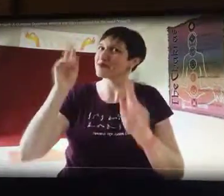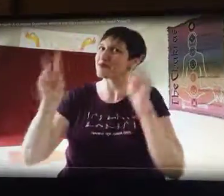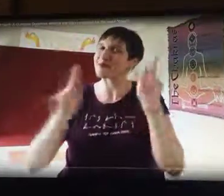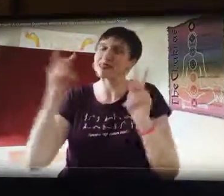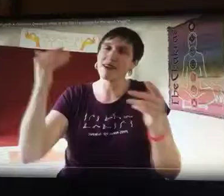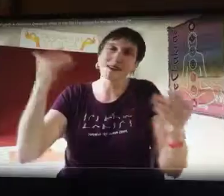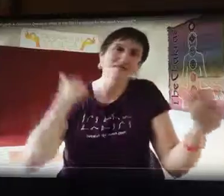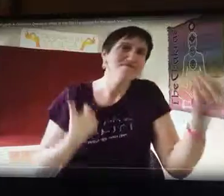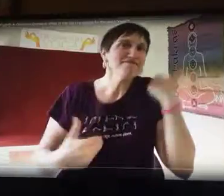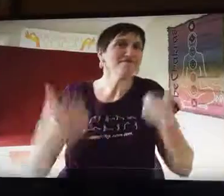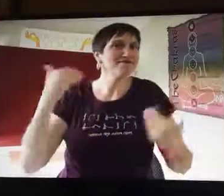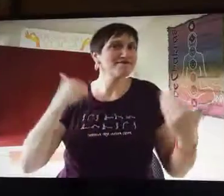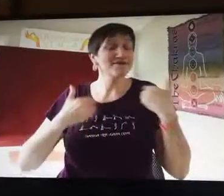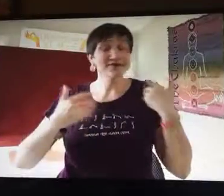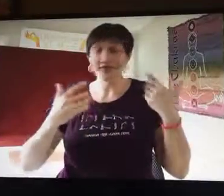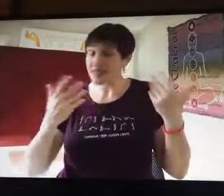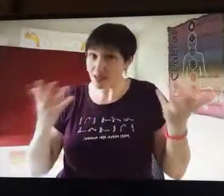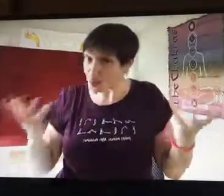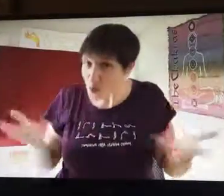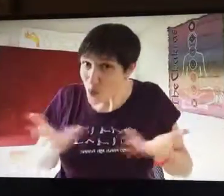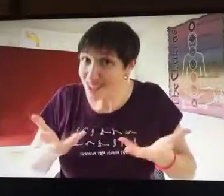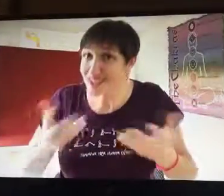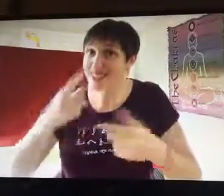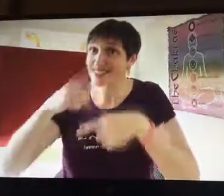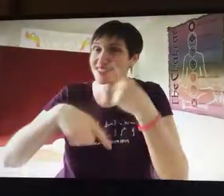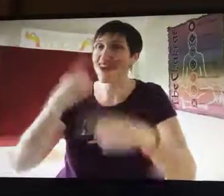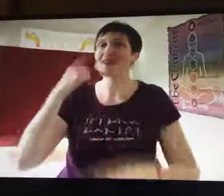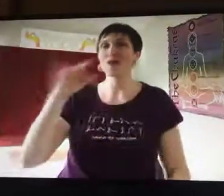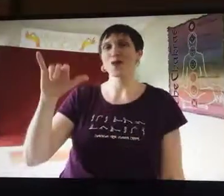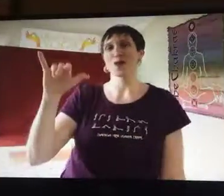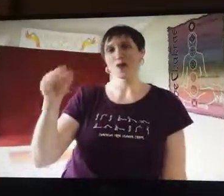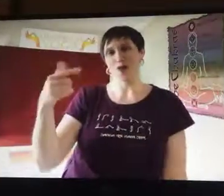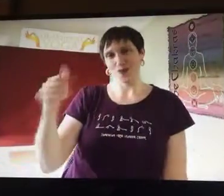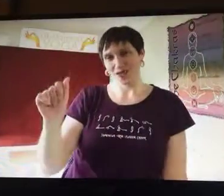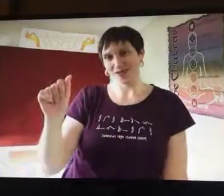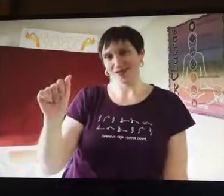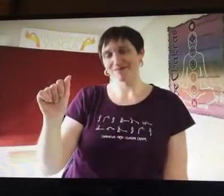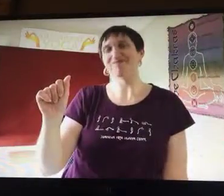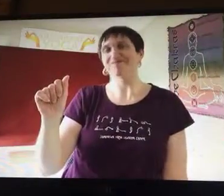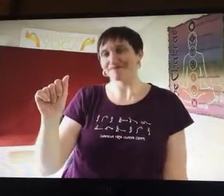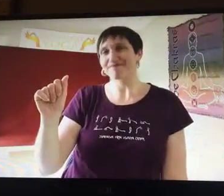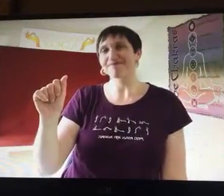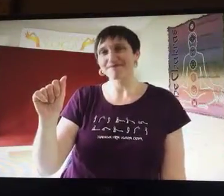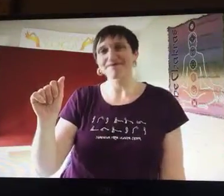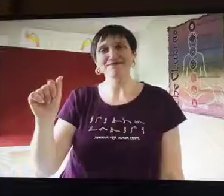Hi. For all people have been asking me, what's the sign for yoga?